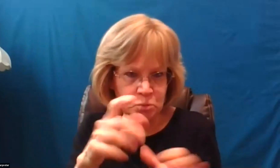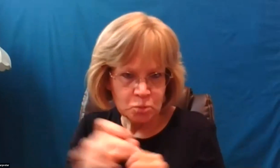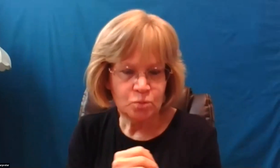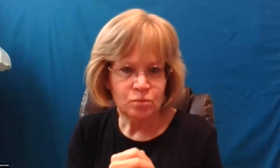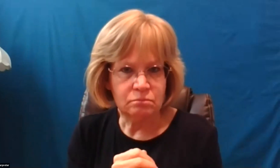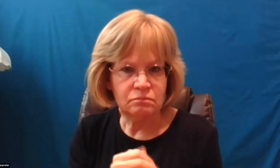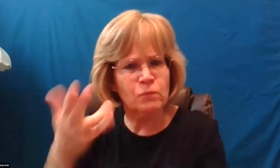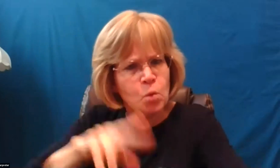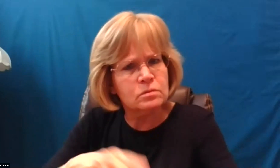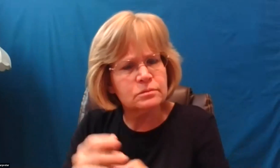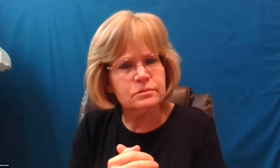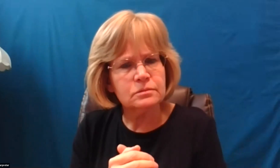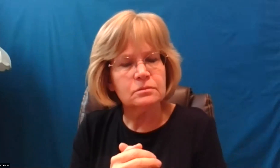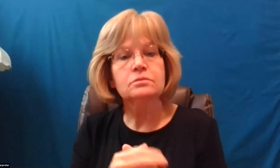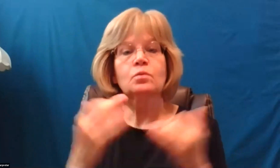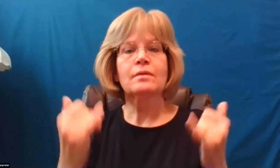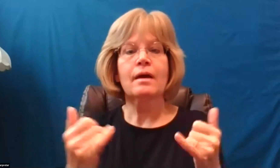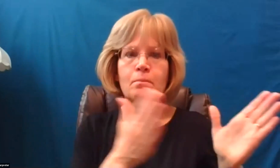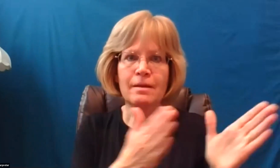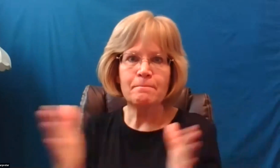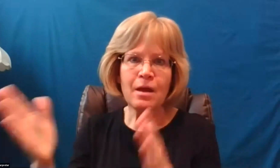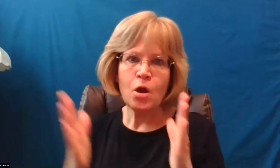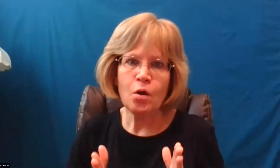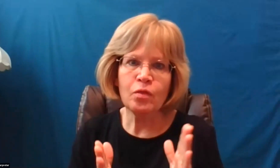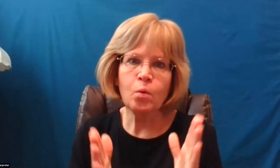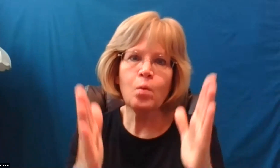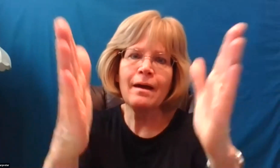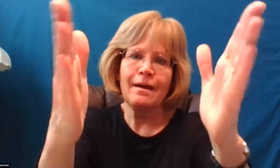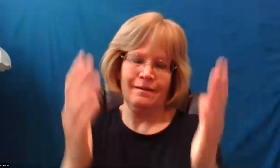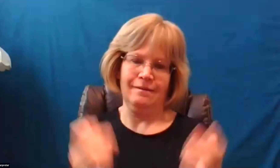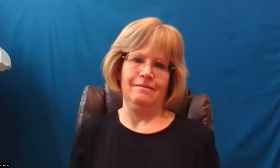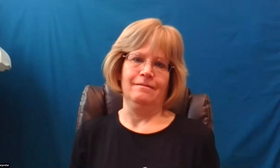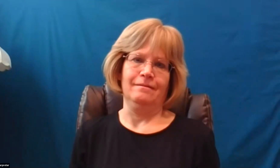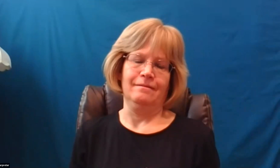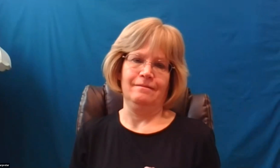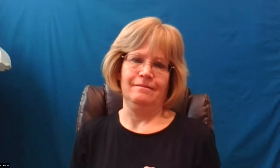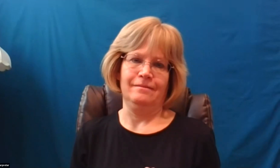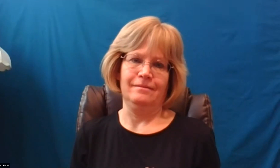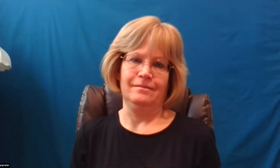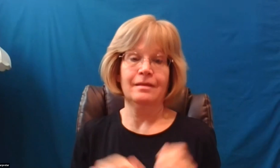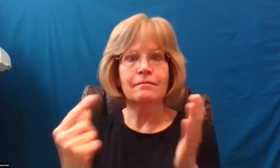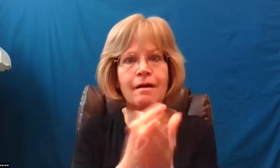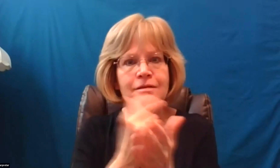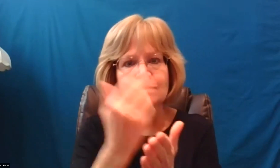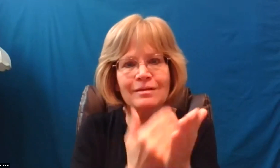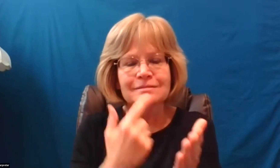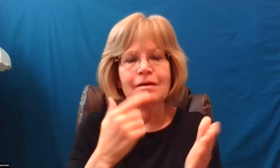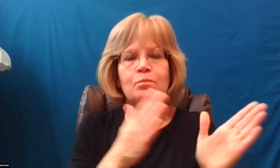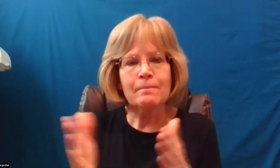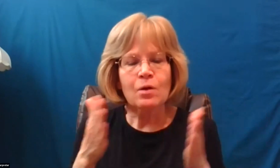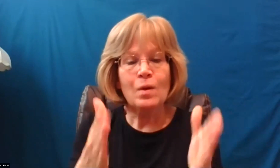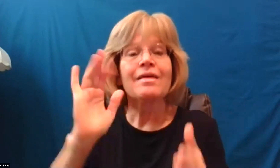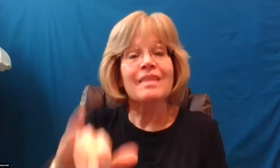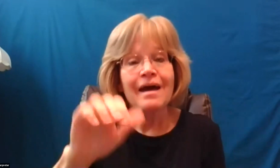then, let's prepare the way, as our gospel lesson teaches. It's what Advent is all